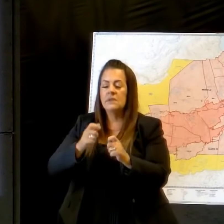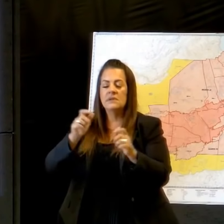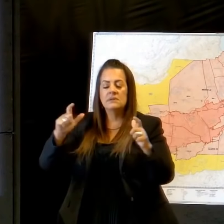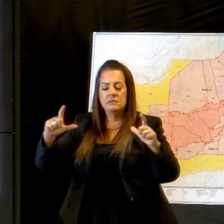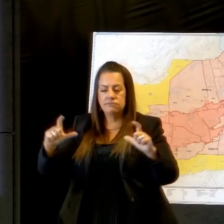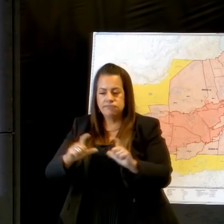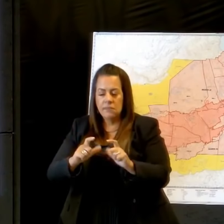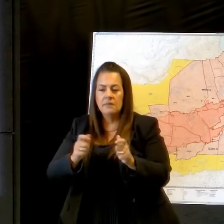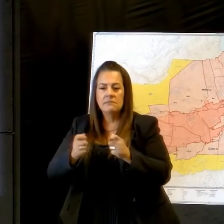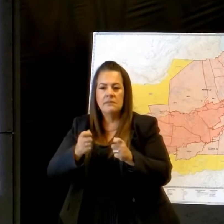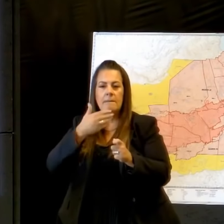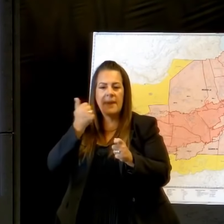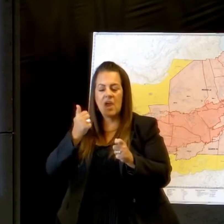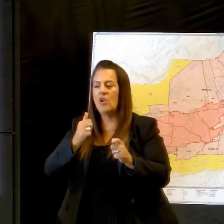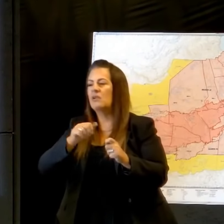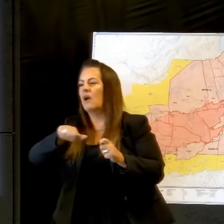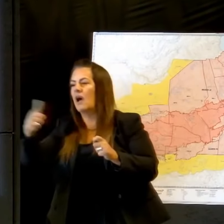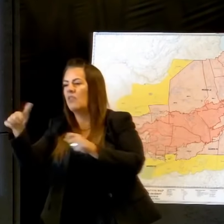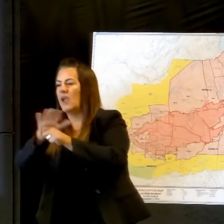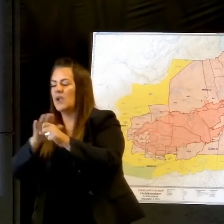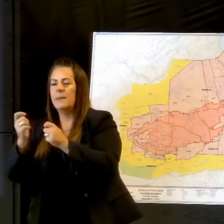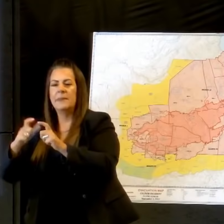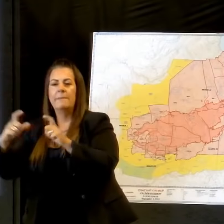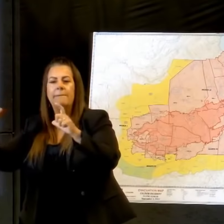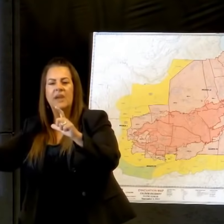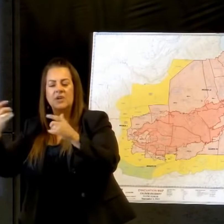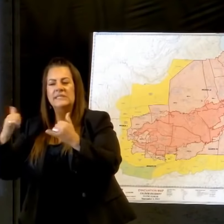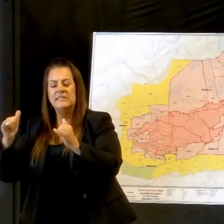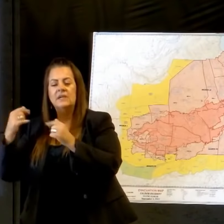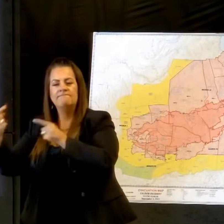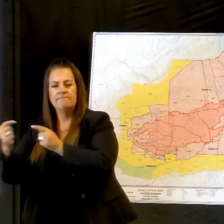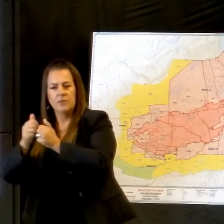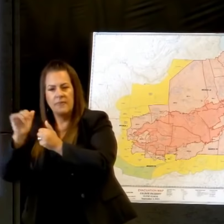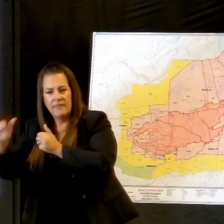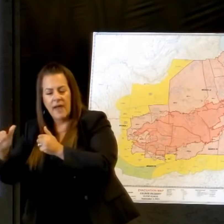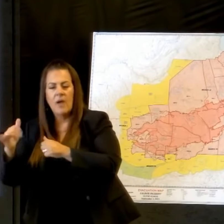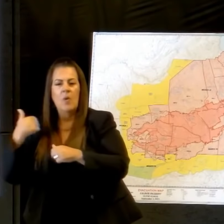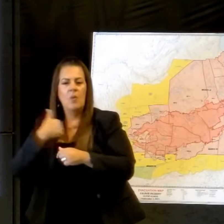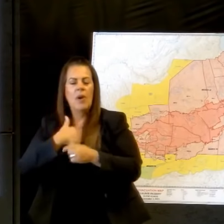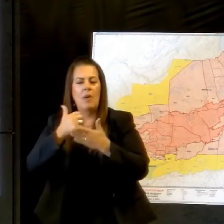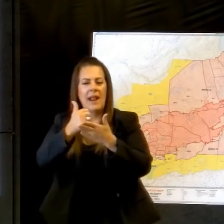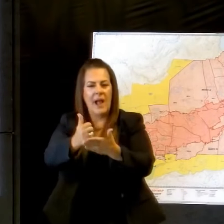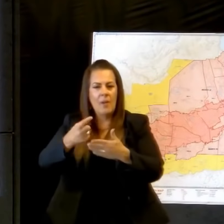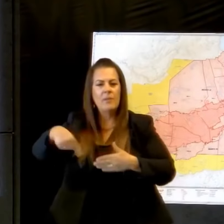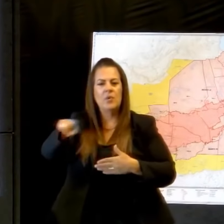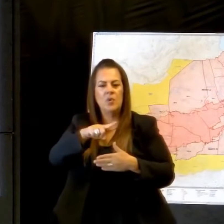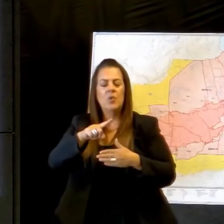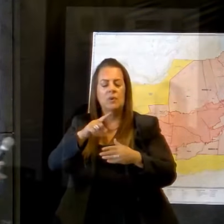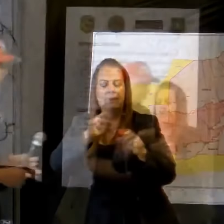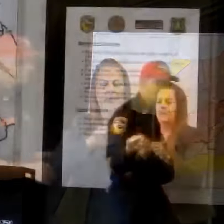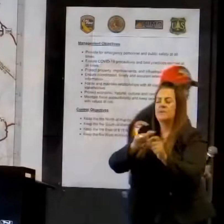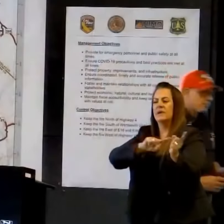and do some good work and make things safe for the citizens and the communities that are out there. Have a safe night.